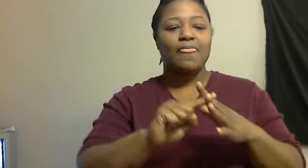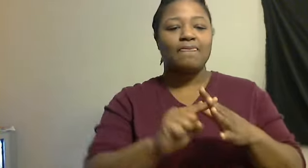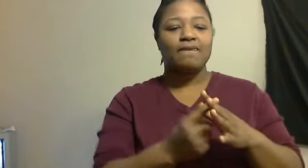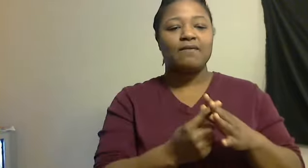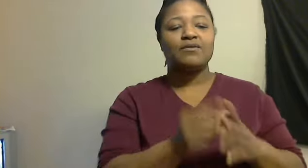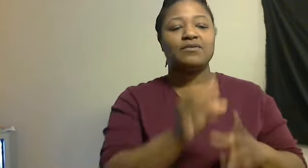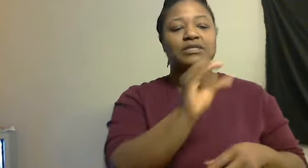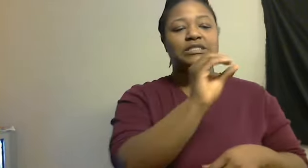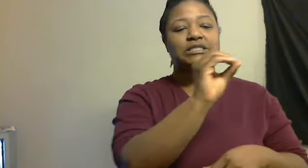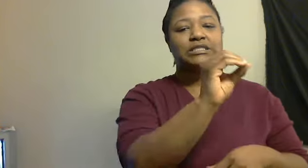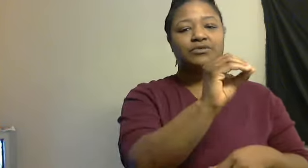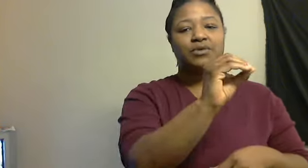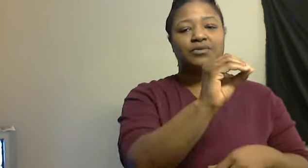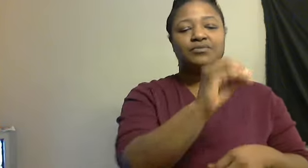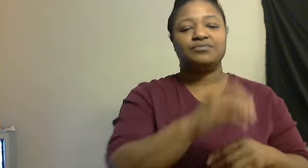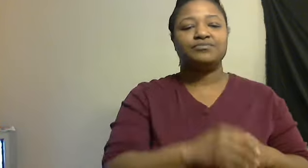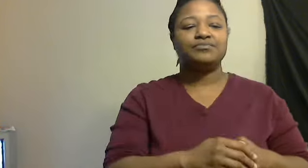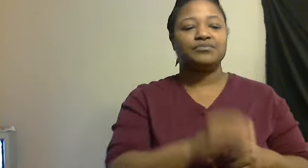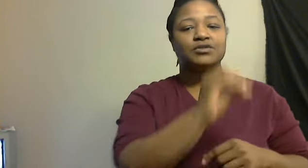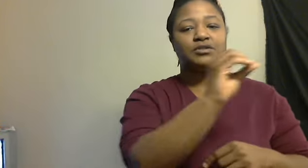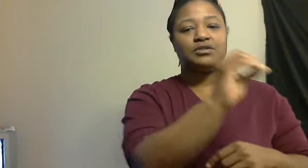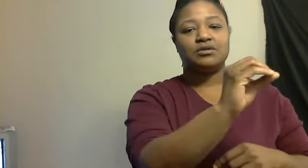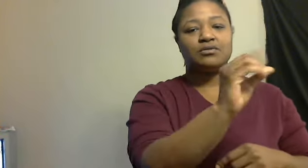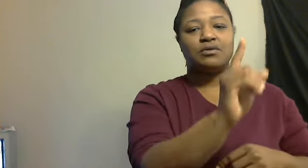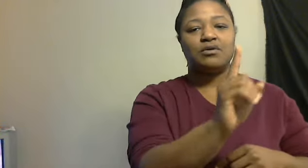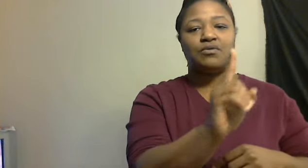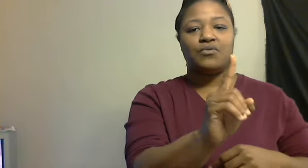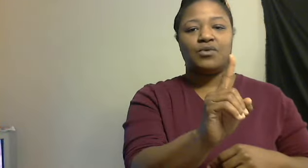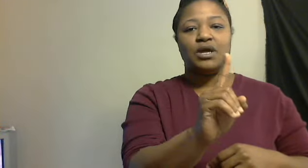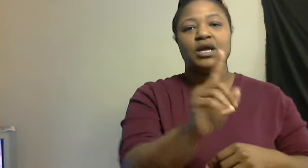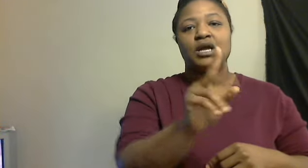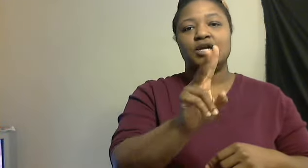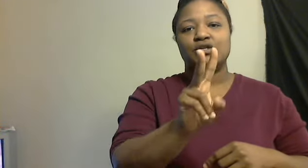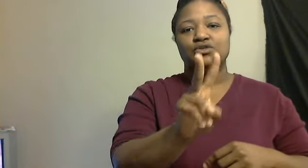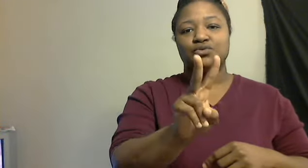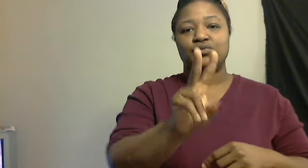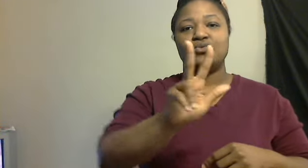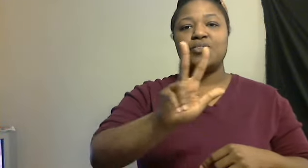know. And then you go to 1, 2, 3,